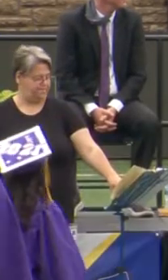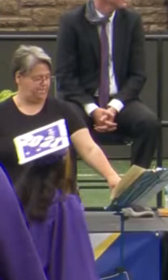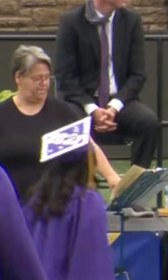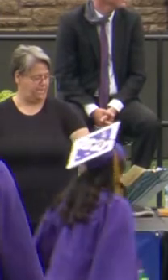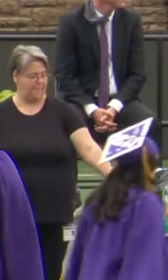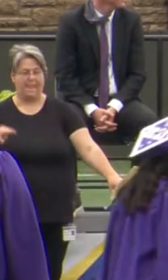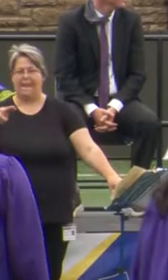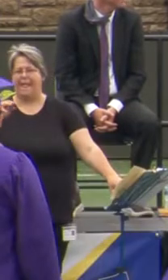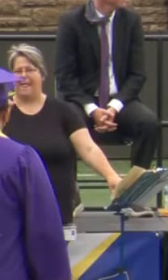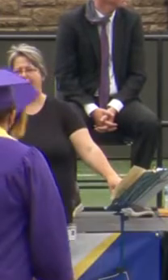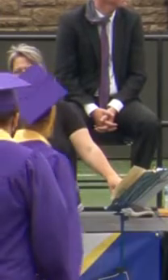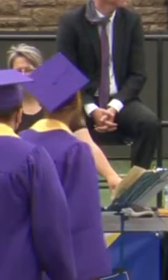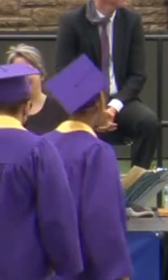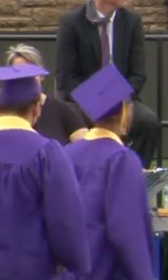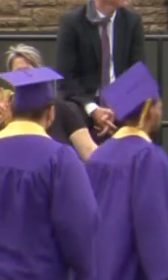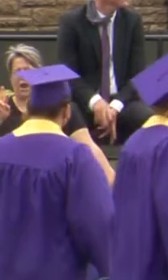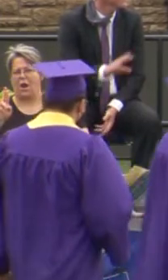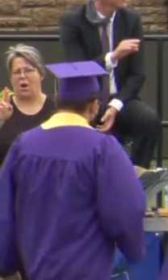Mac Rimson.